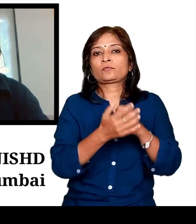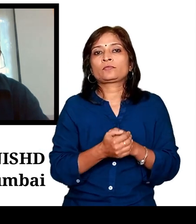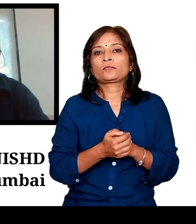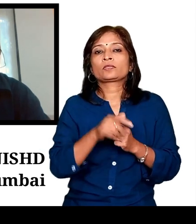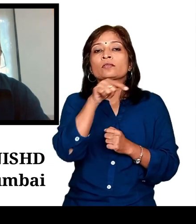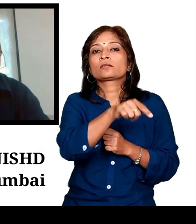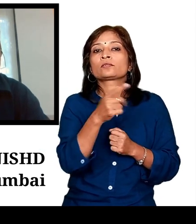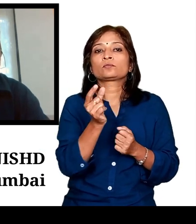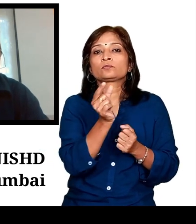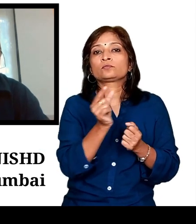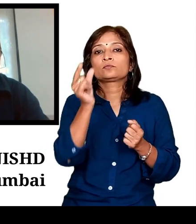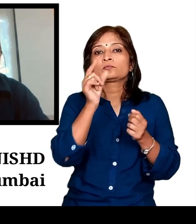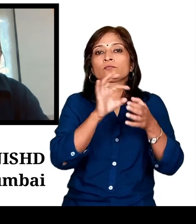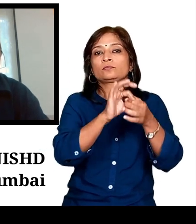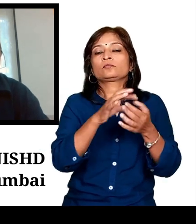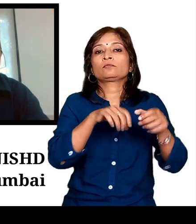that provides